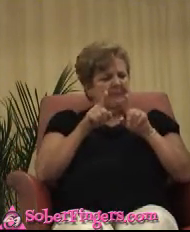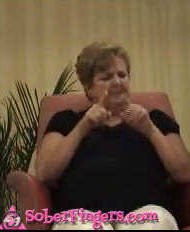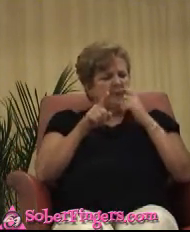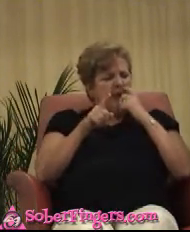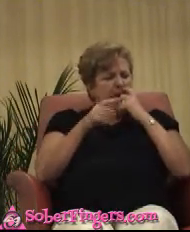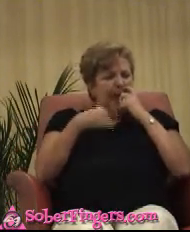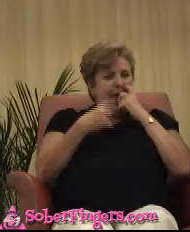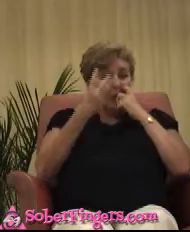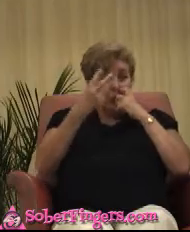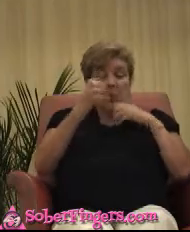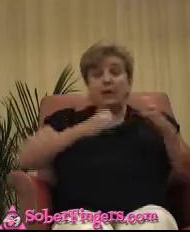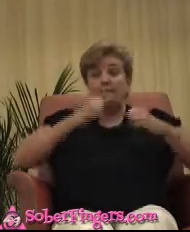lot or I was angry.